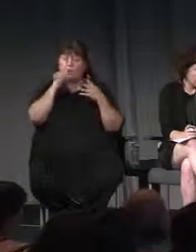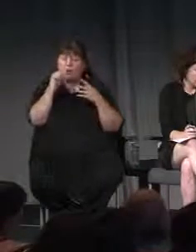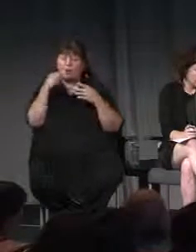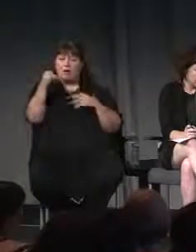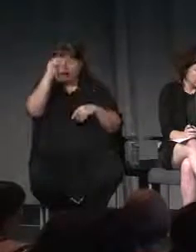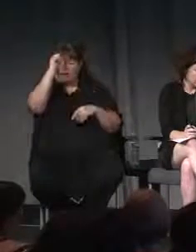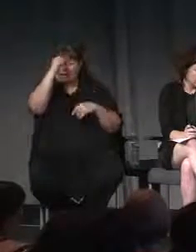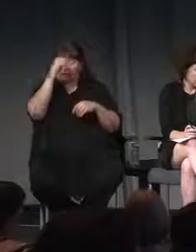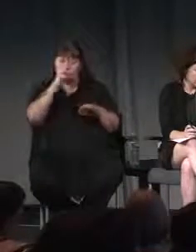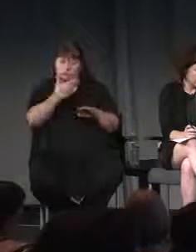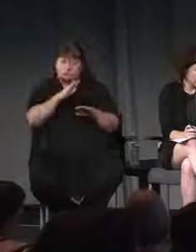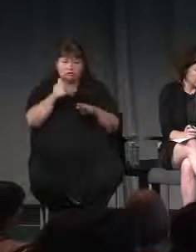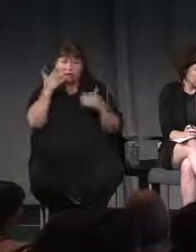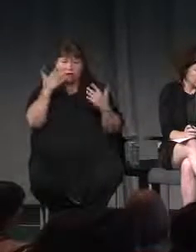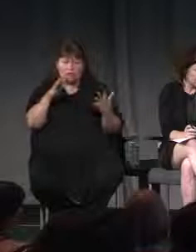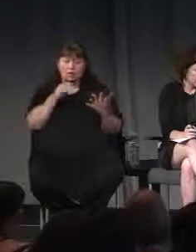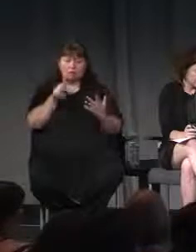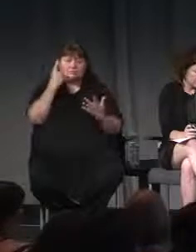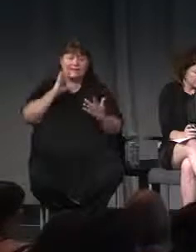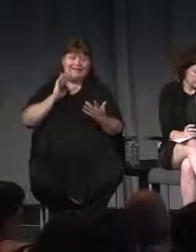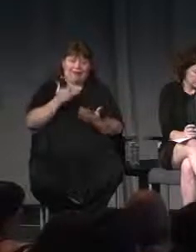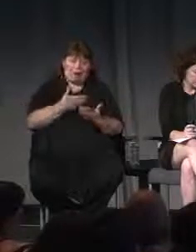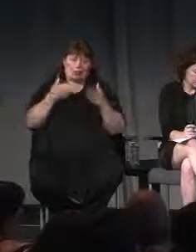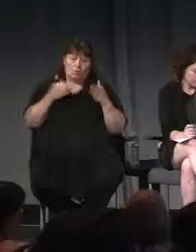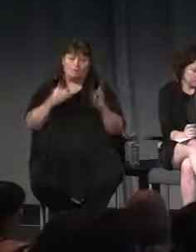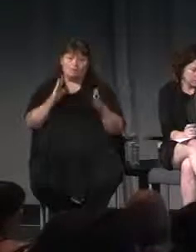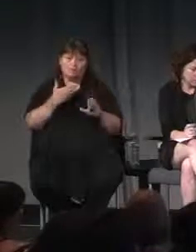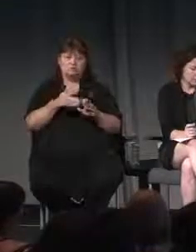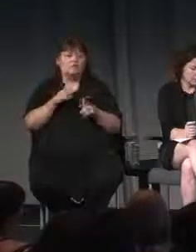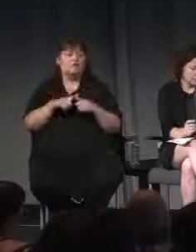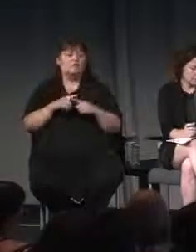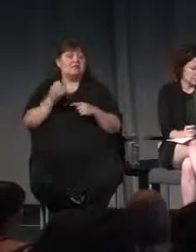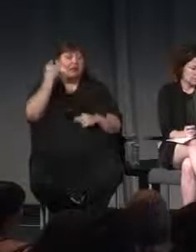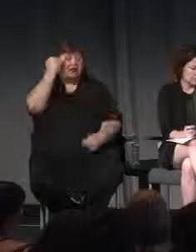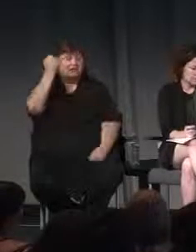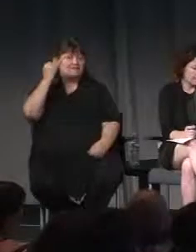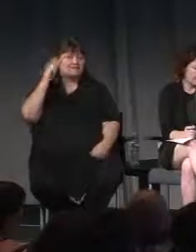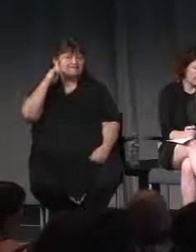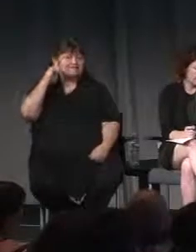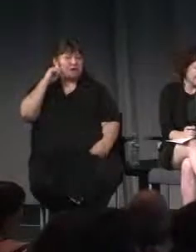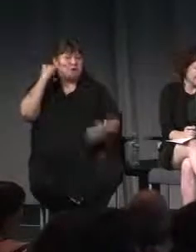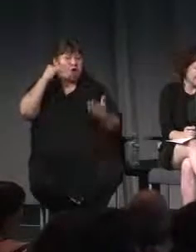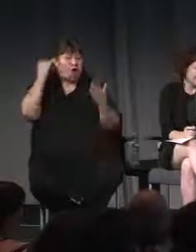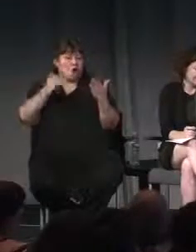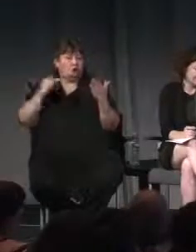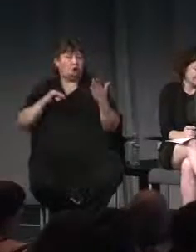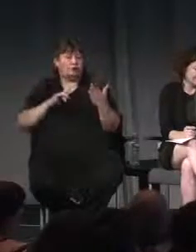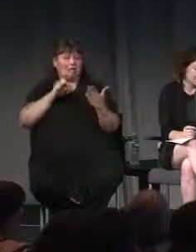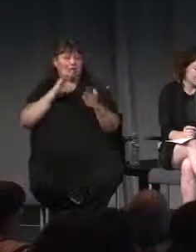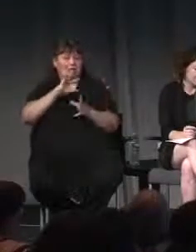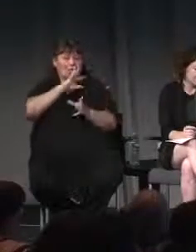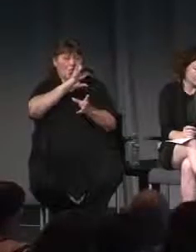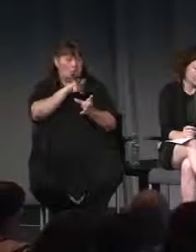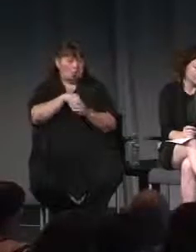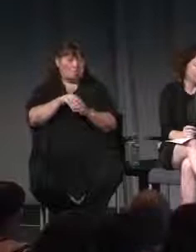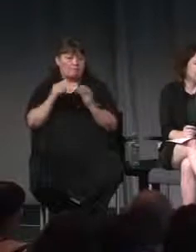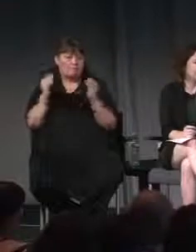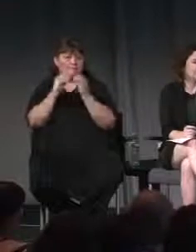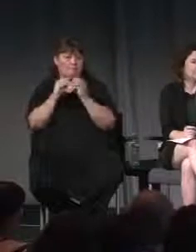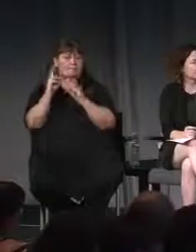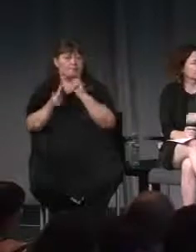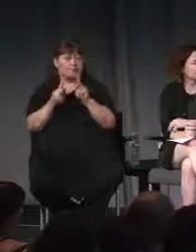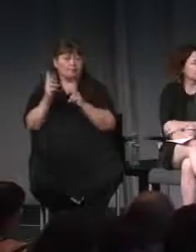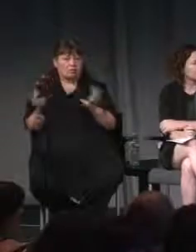know 5-line staff. So the idea that sound art is a wonderful term to encompass a lot of people